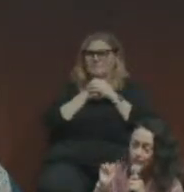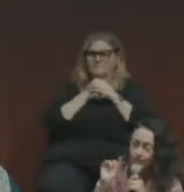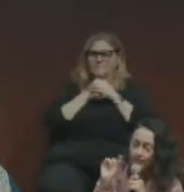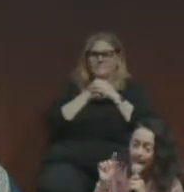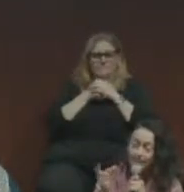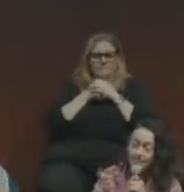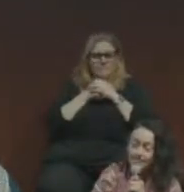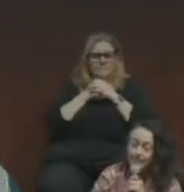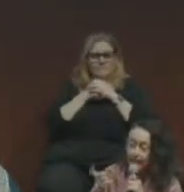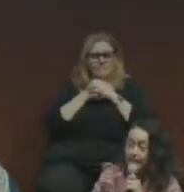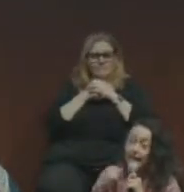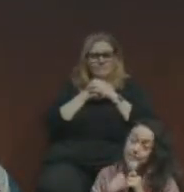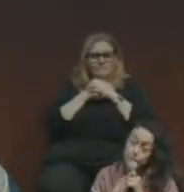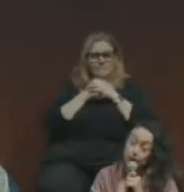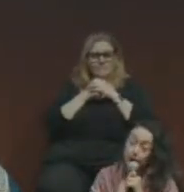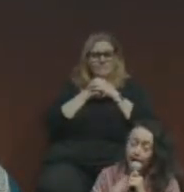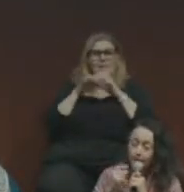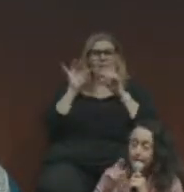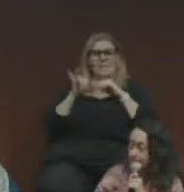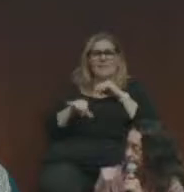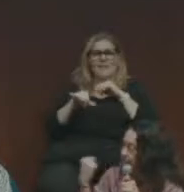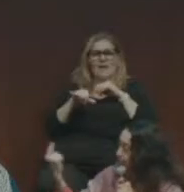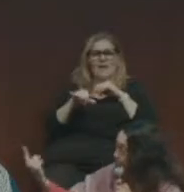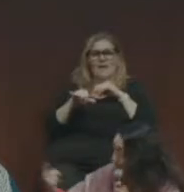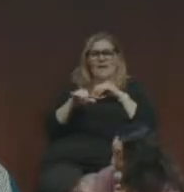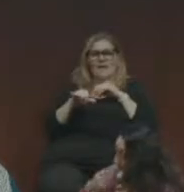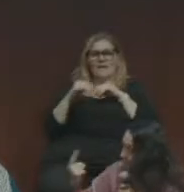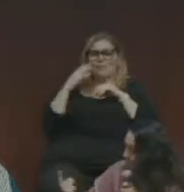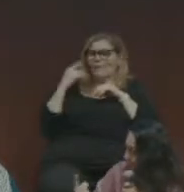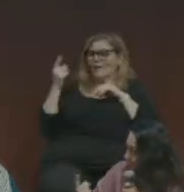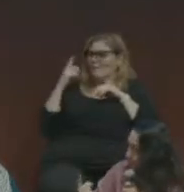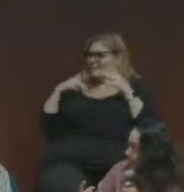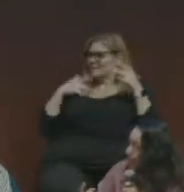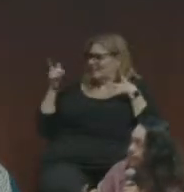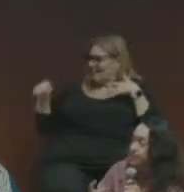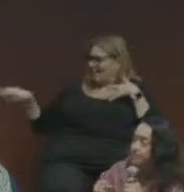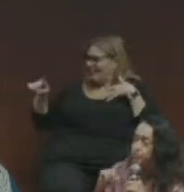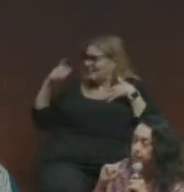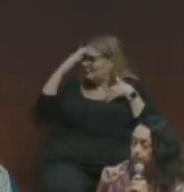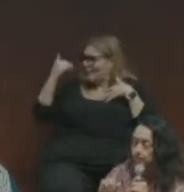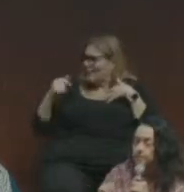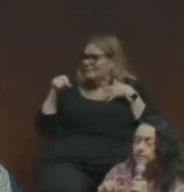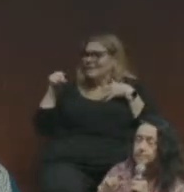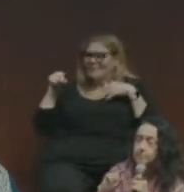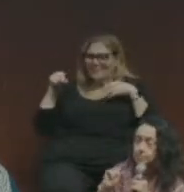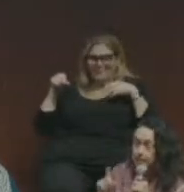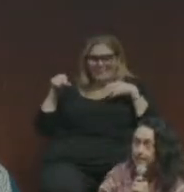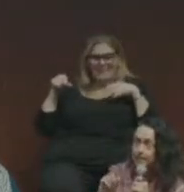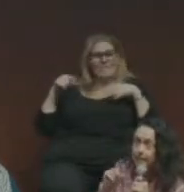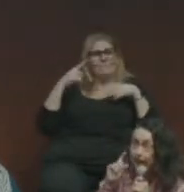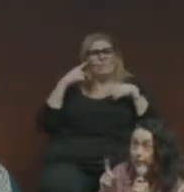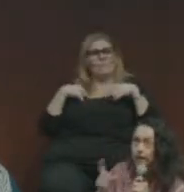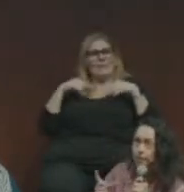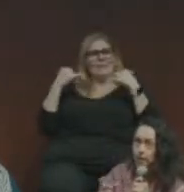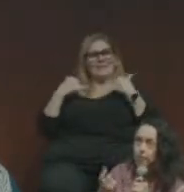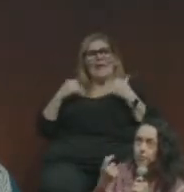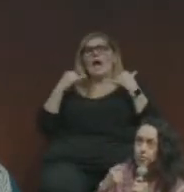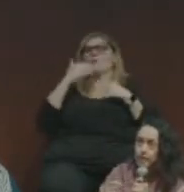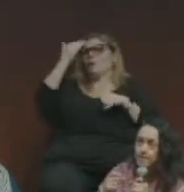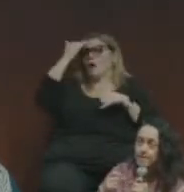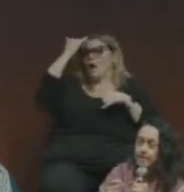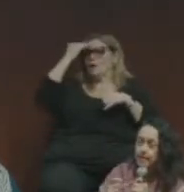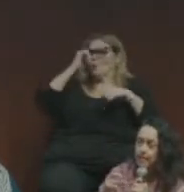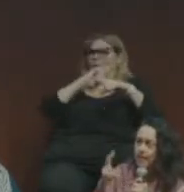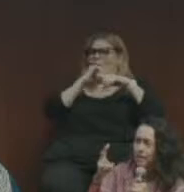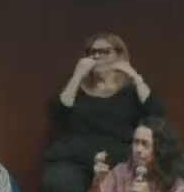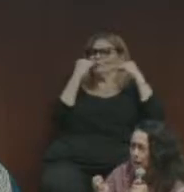So that's the kind, that's why I'm excited about this, you know what I'm saying? Because we're, to me, now I know I was